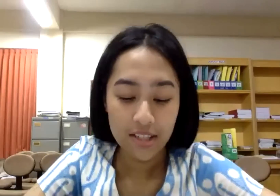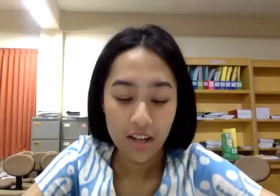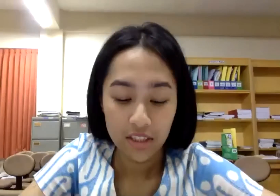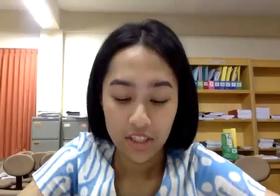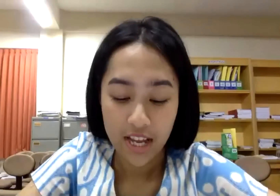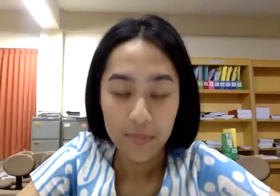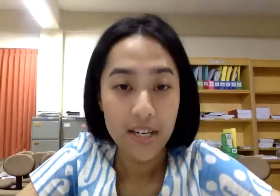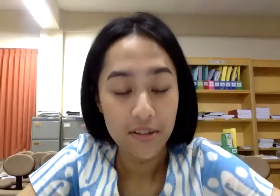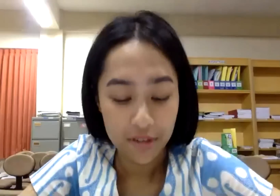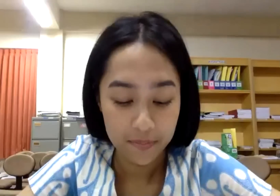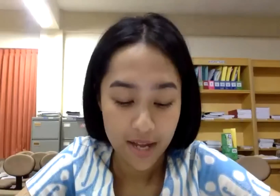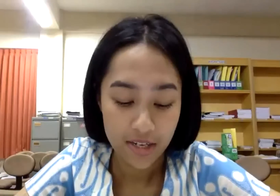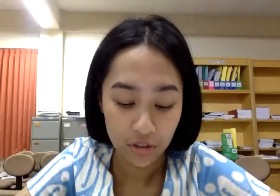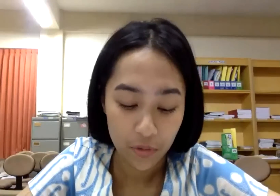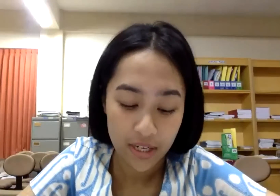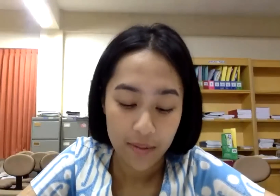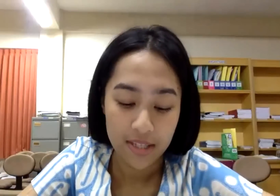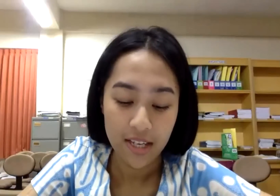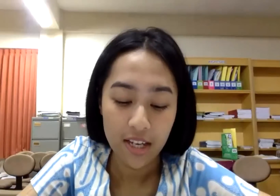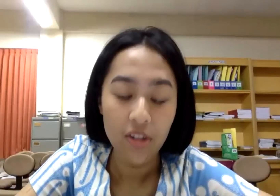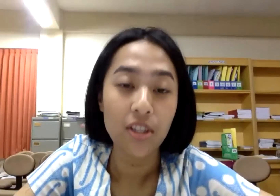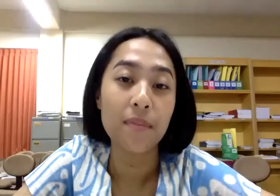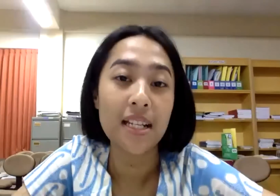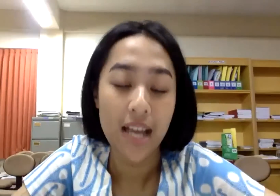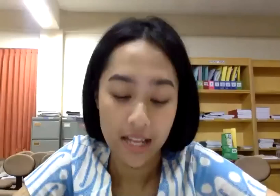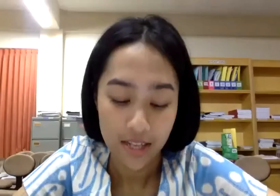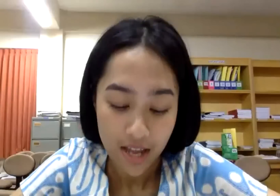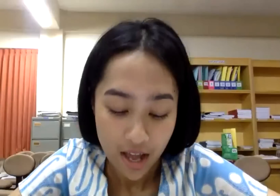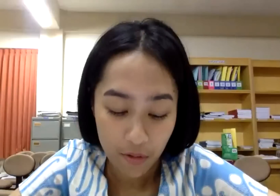Okay, as the conclusion has been delivered by Dr. Wika MSE,